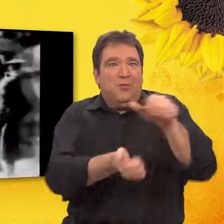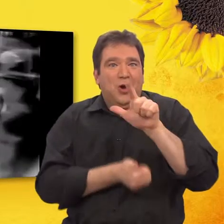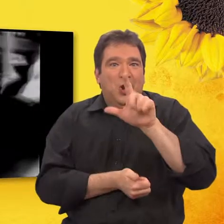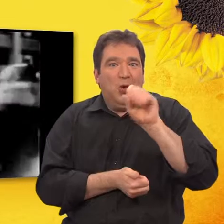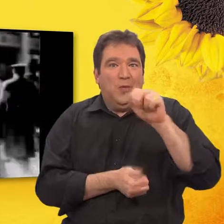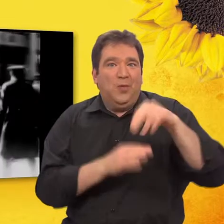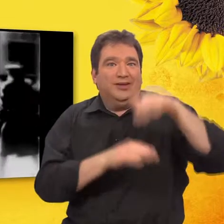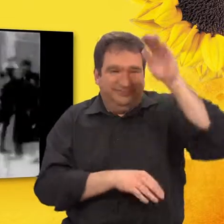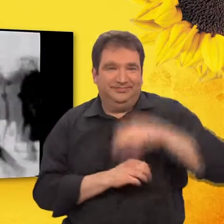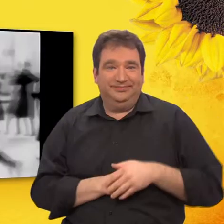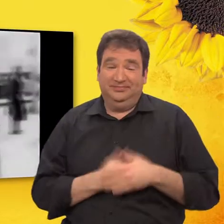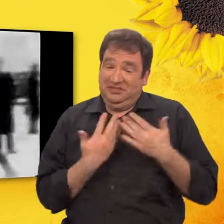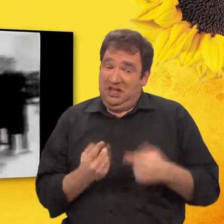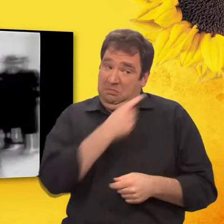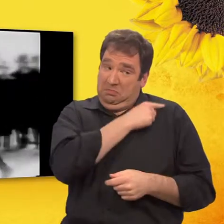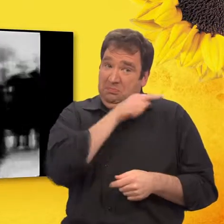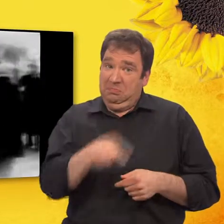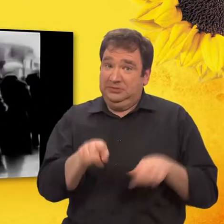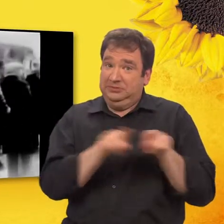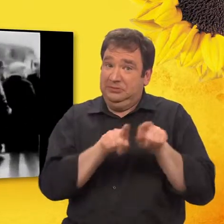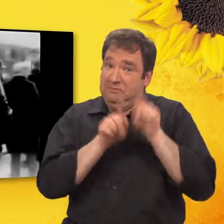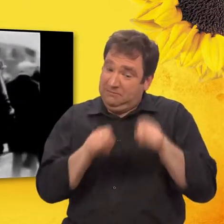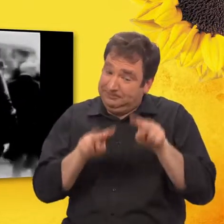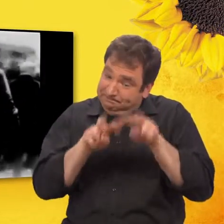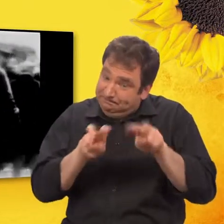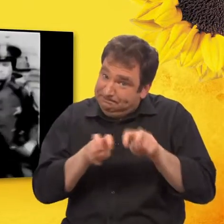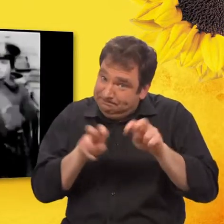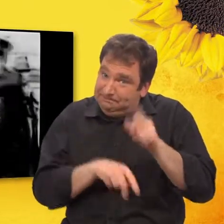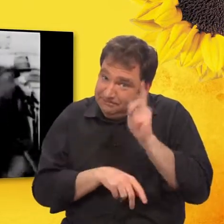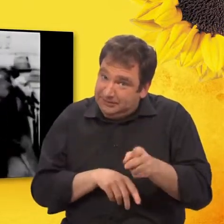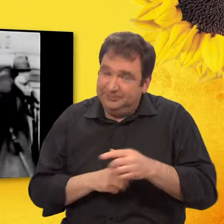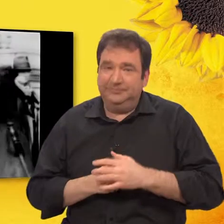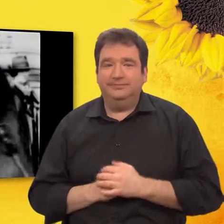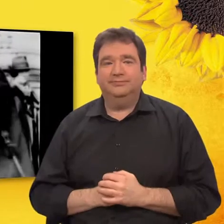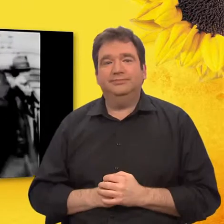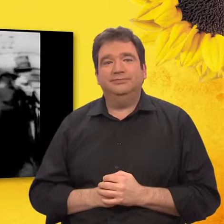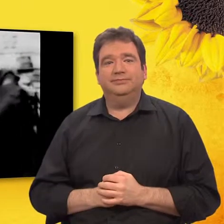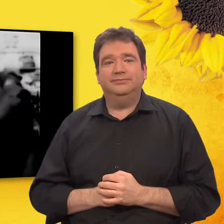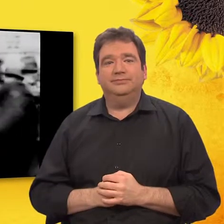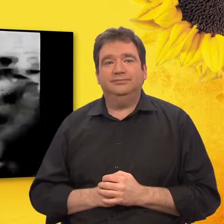loans. Any resemblance with present times should be taken very seriously.